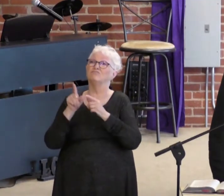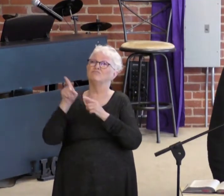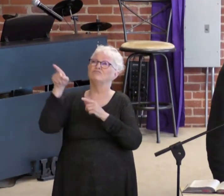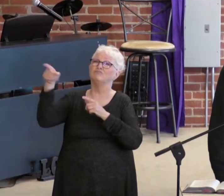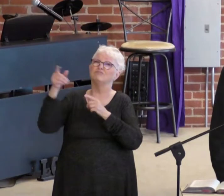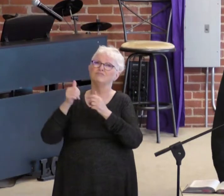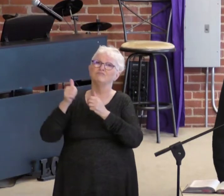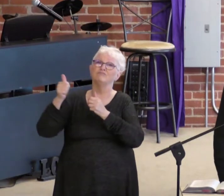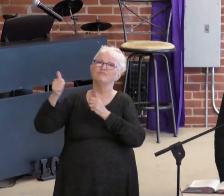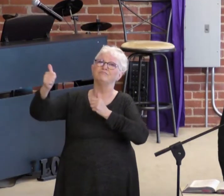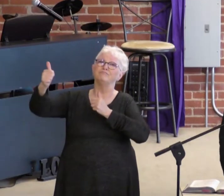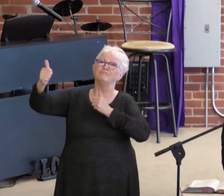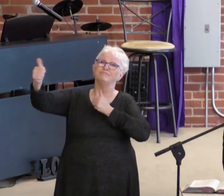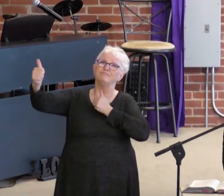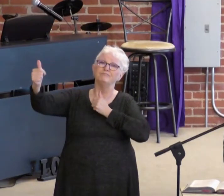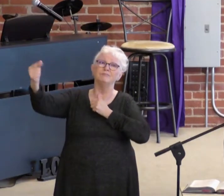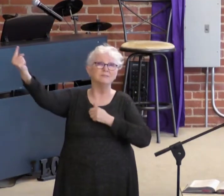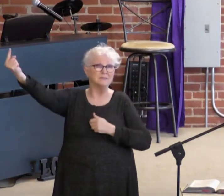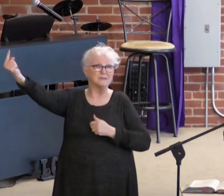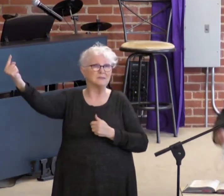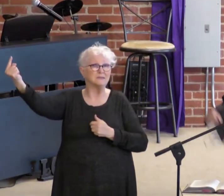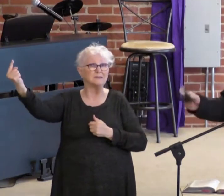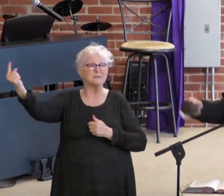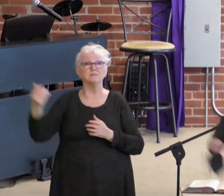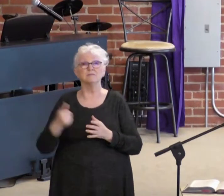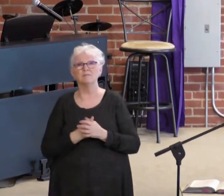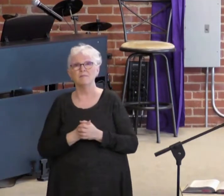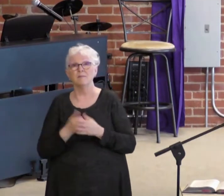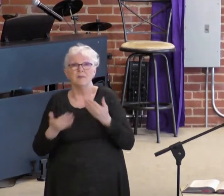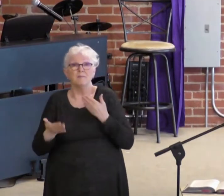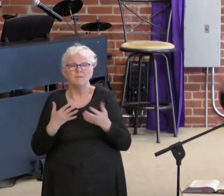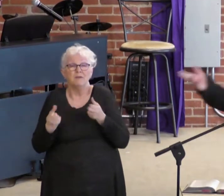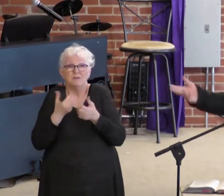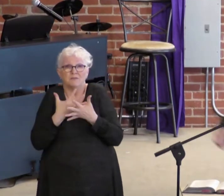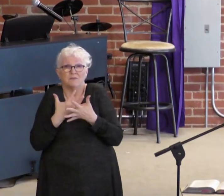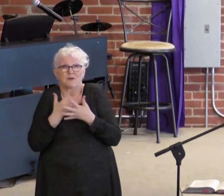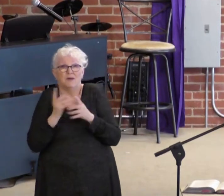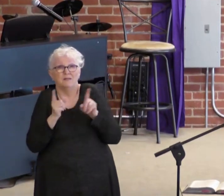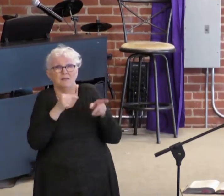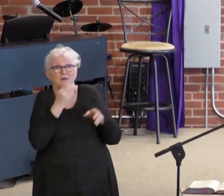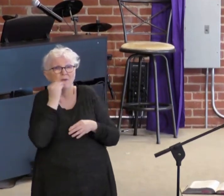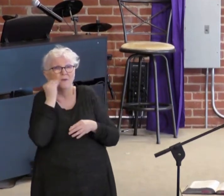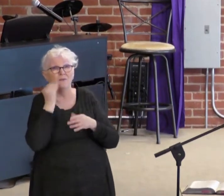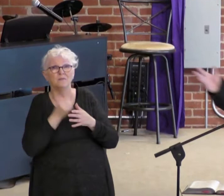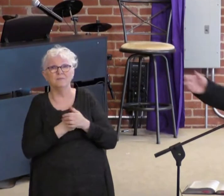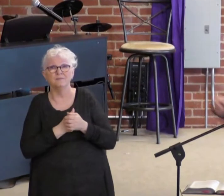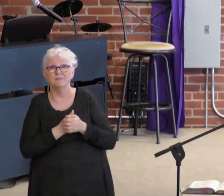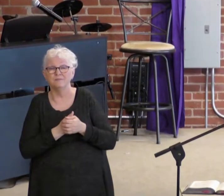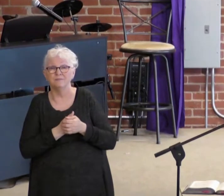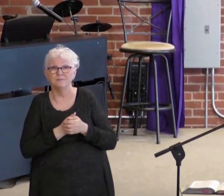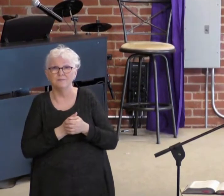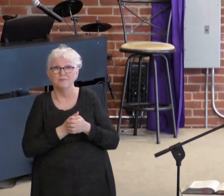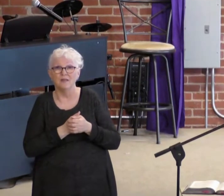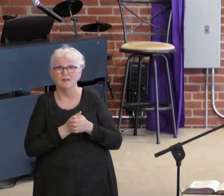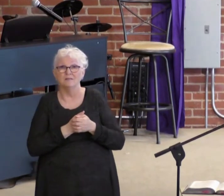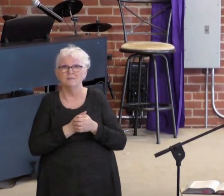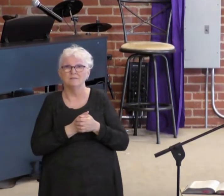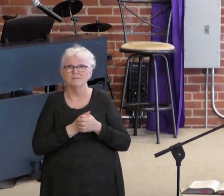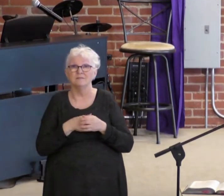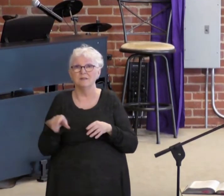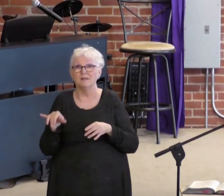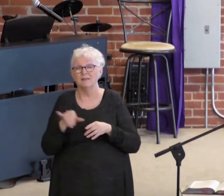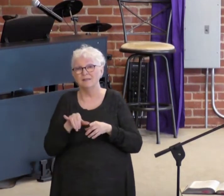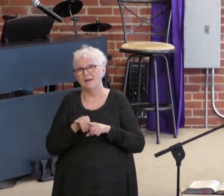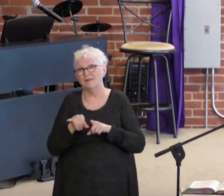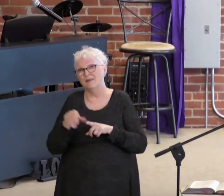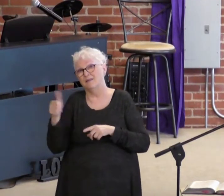afraid to go home. Maybe he was afraid of the message, just like the young man I told you who was on this phone and